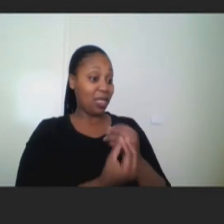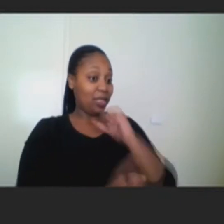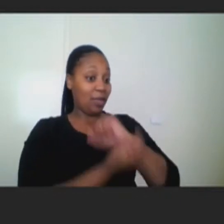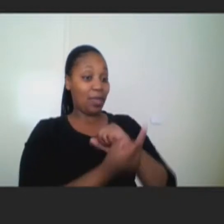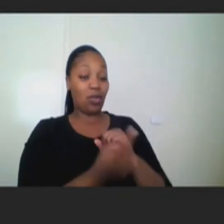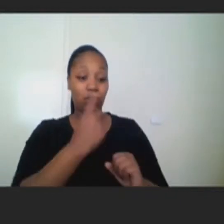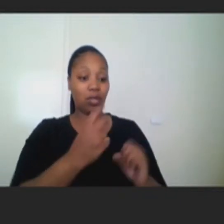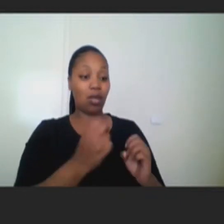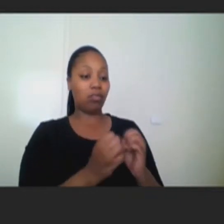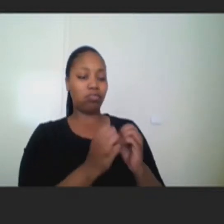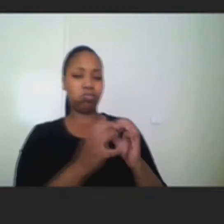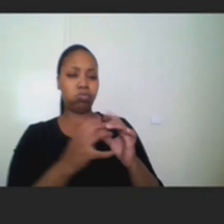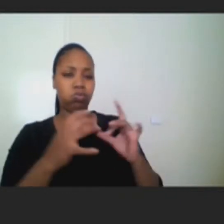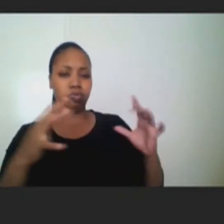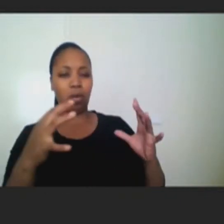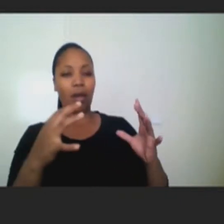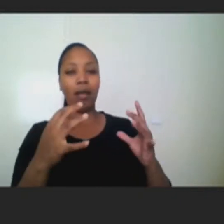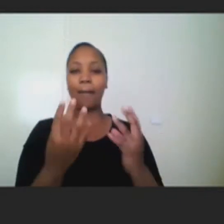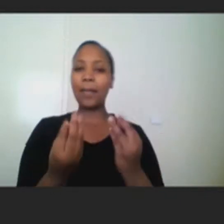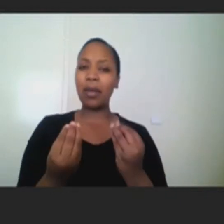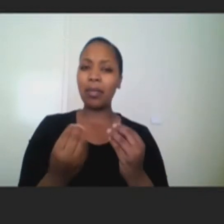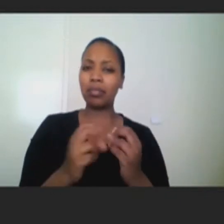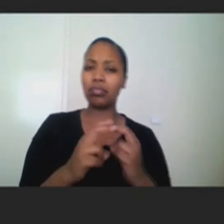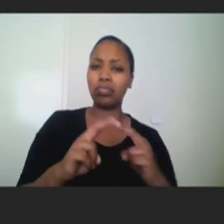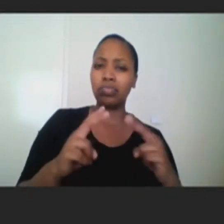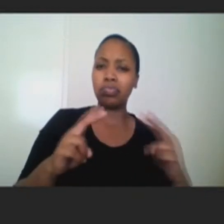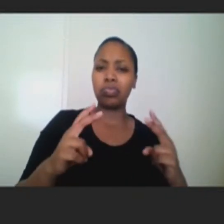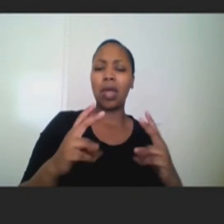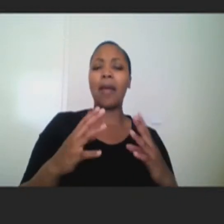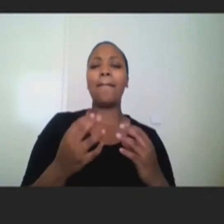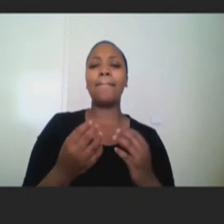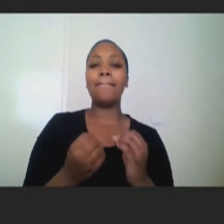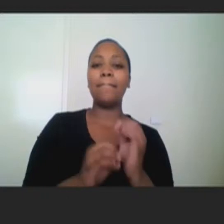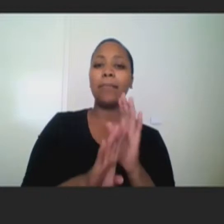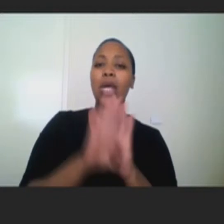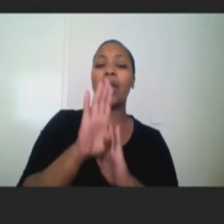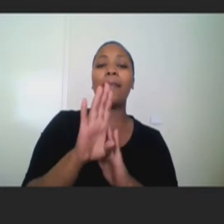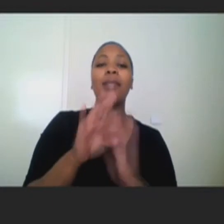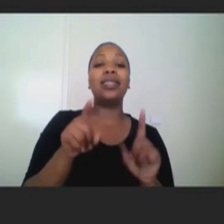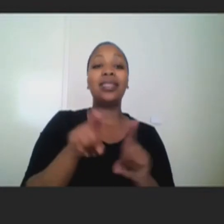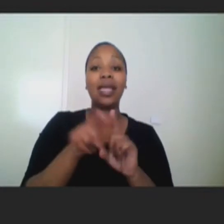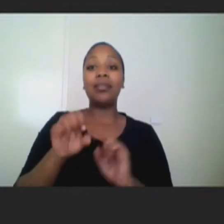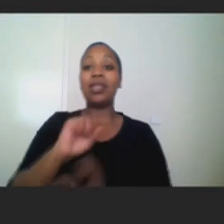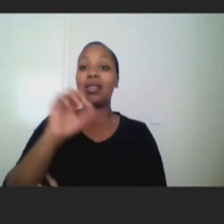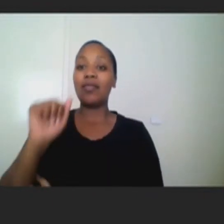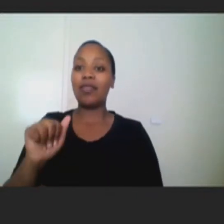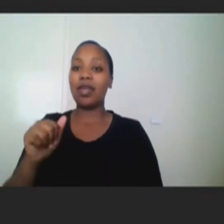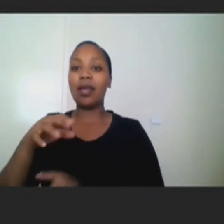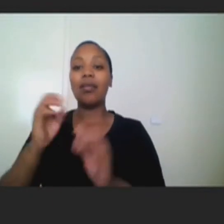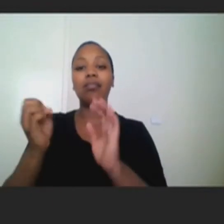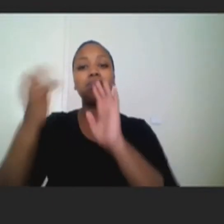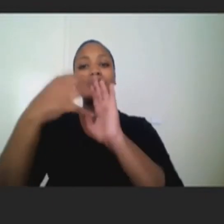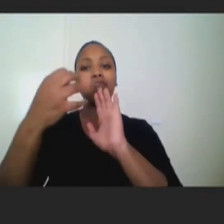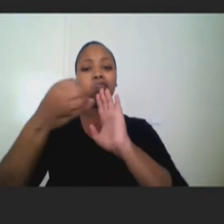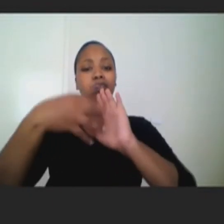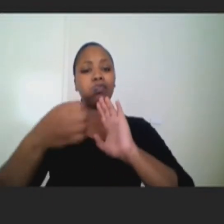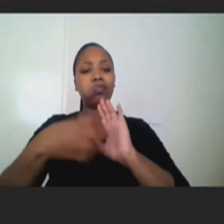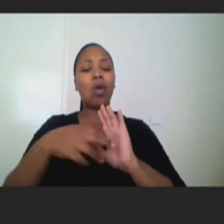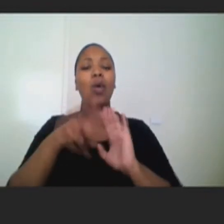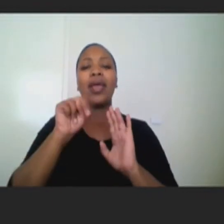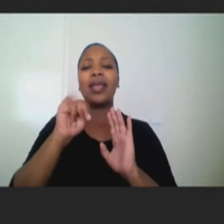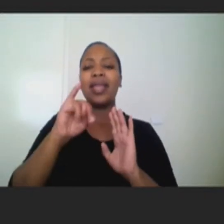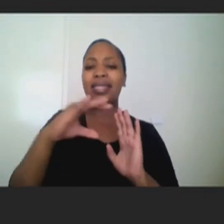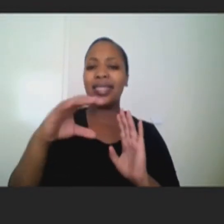So a day or two later, South Africans loaded their sequences, so we loaded from the NICD and from NGSA